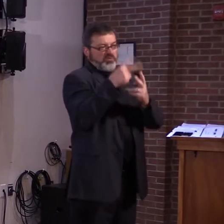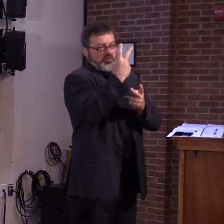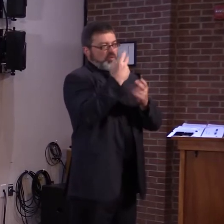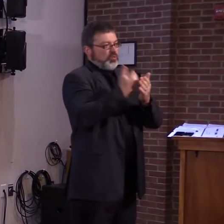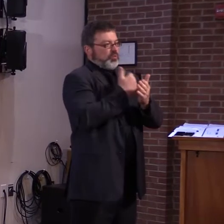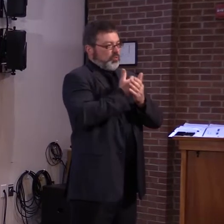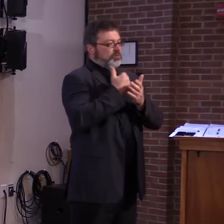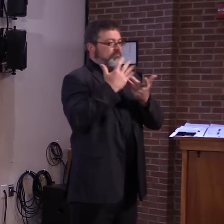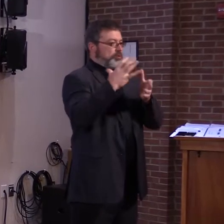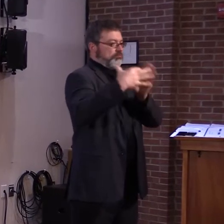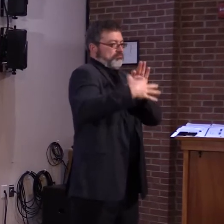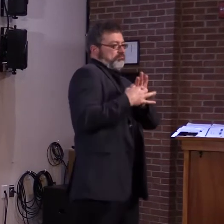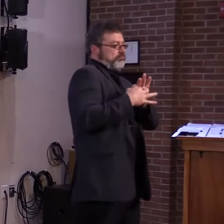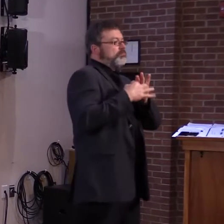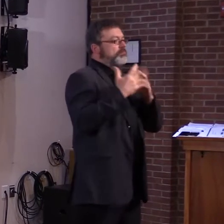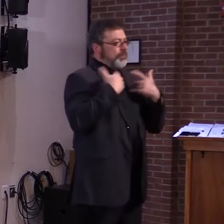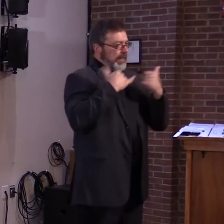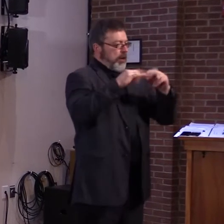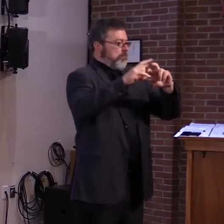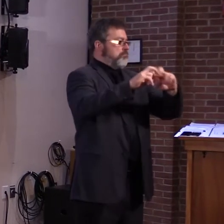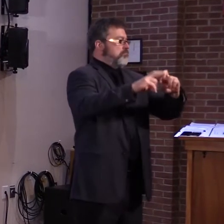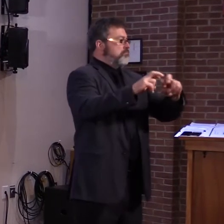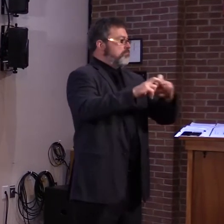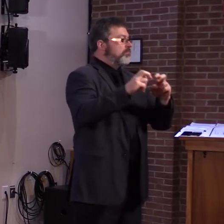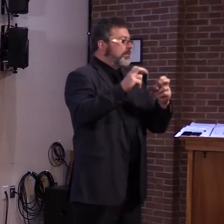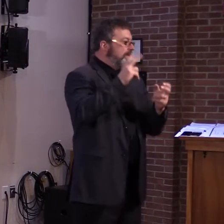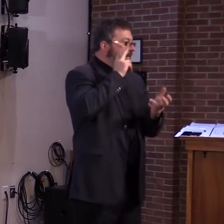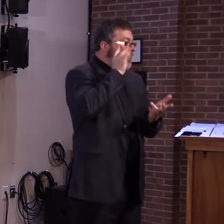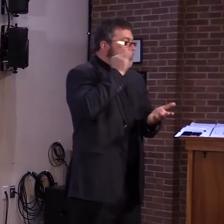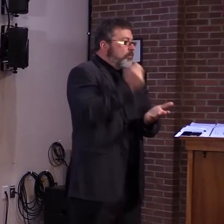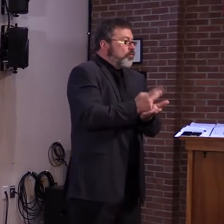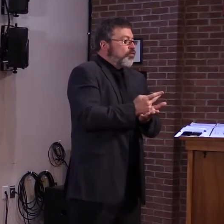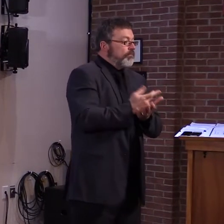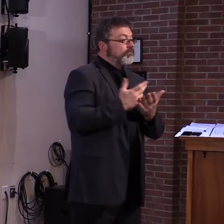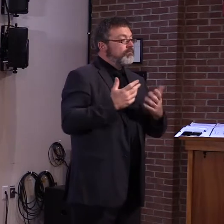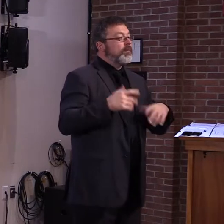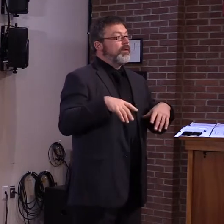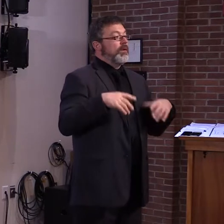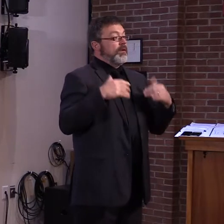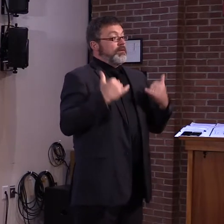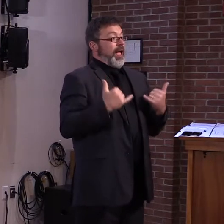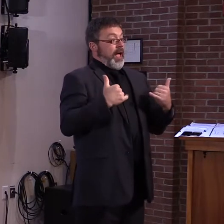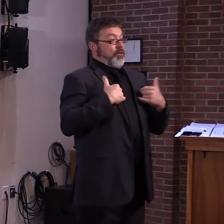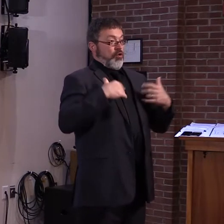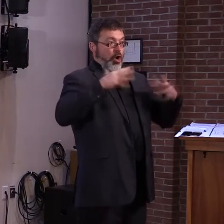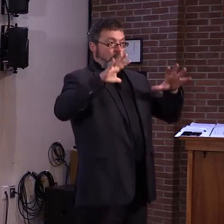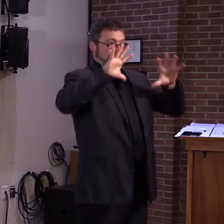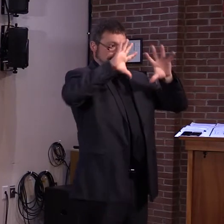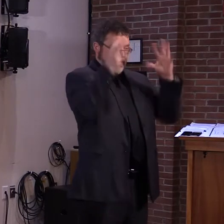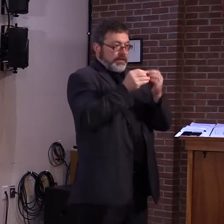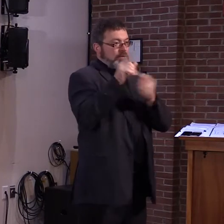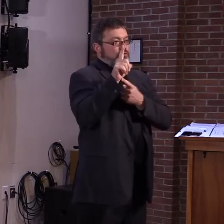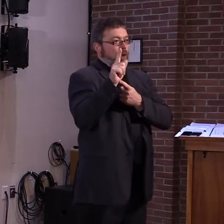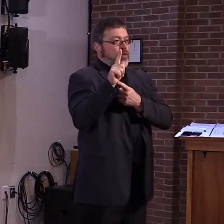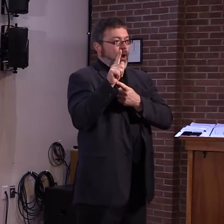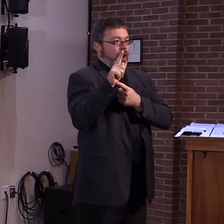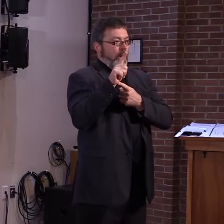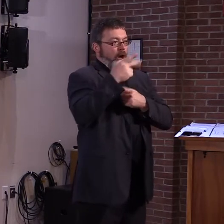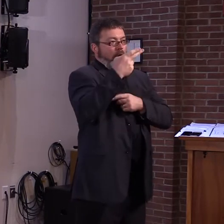is being stood up. We now have 21 identified hub programs, up from 12 that I reported